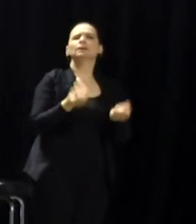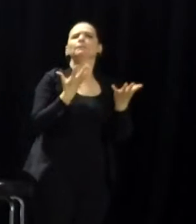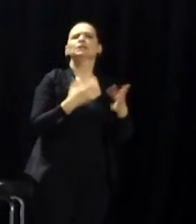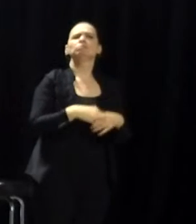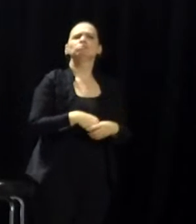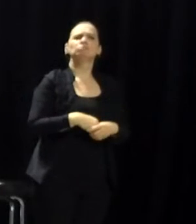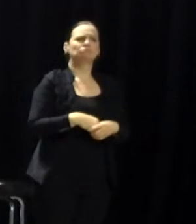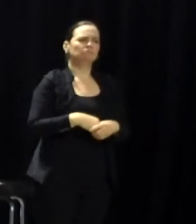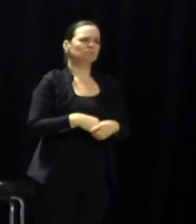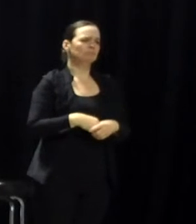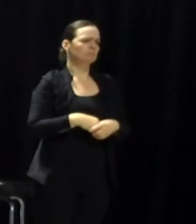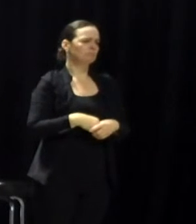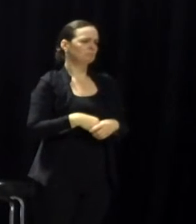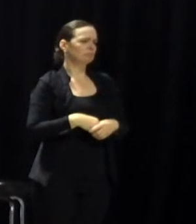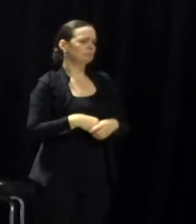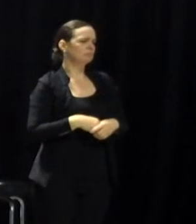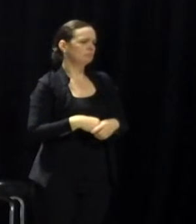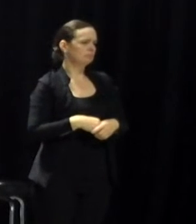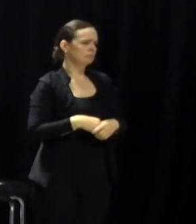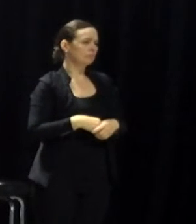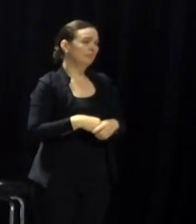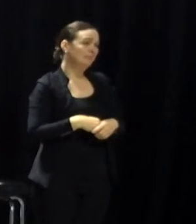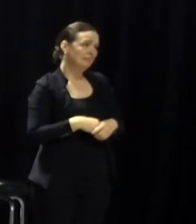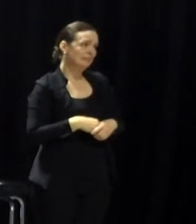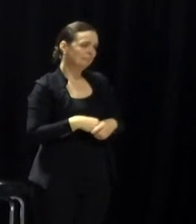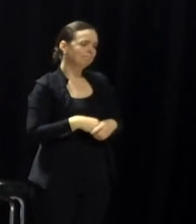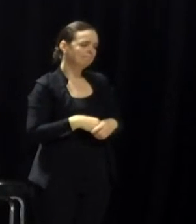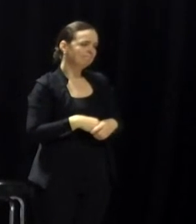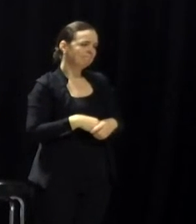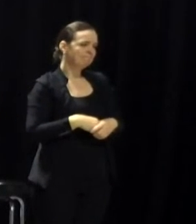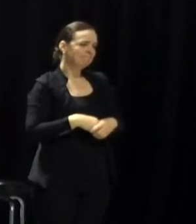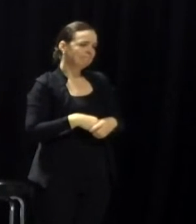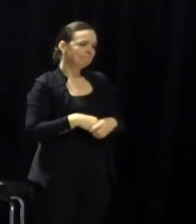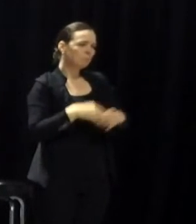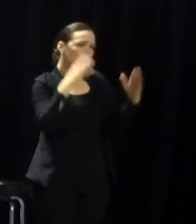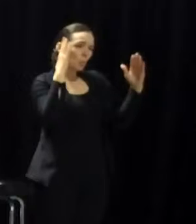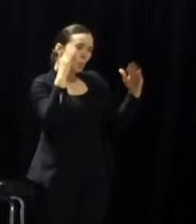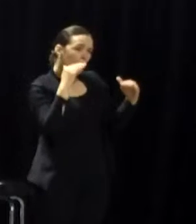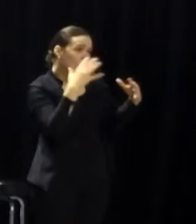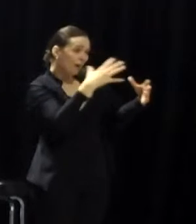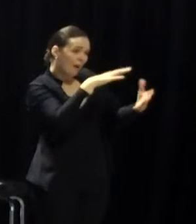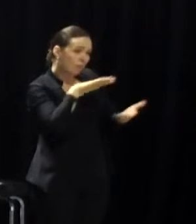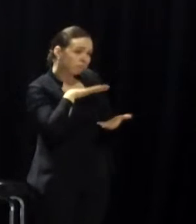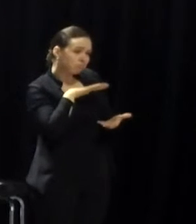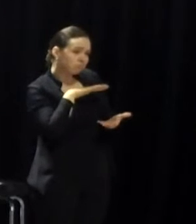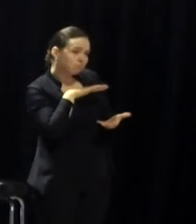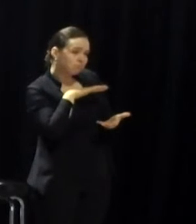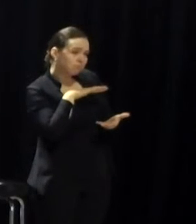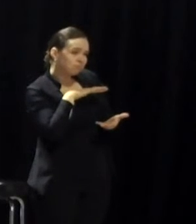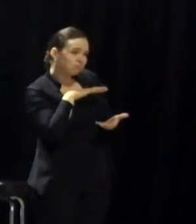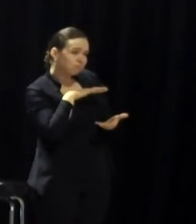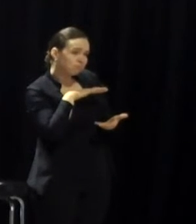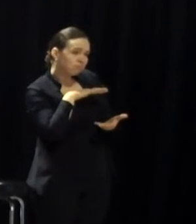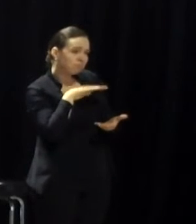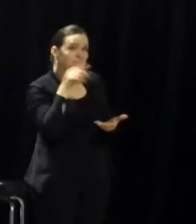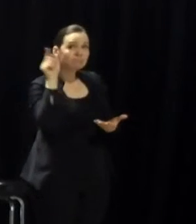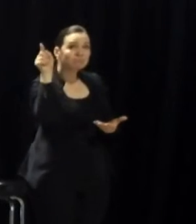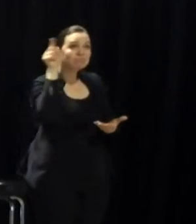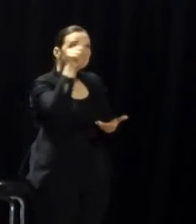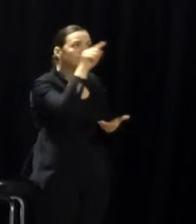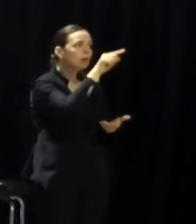We're hopeful, Tim, that we'll have between the redirects from other hospitals that we were approved